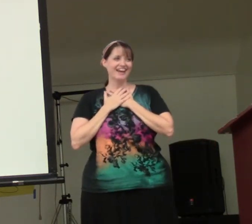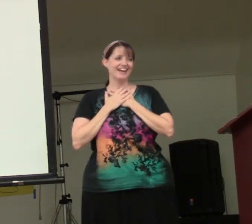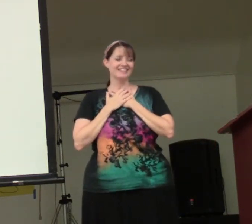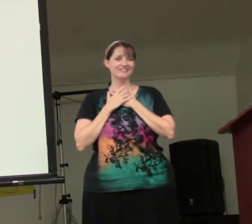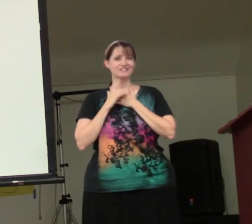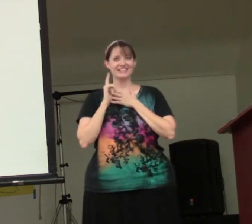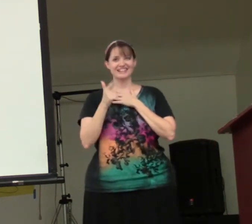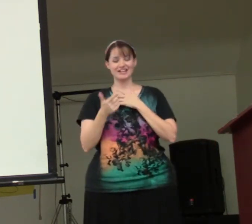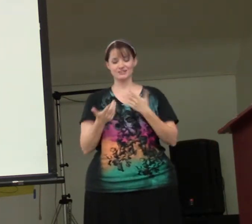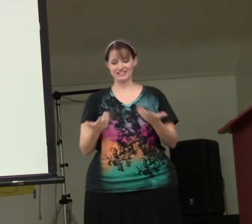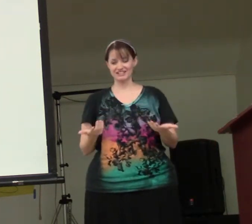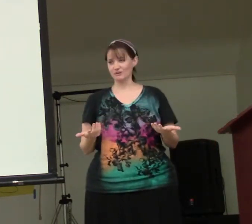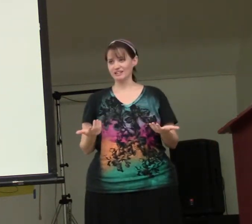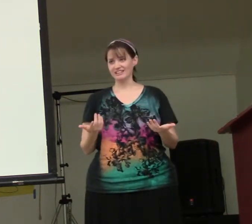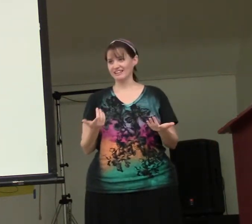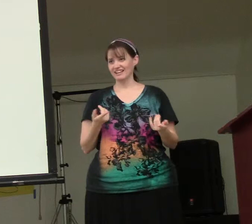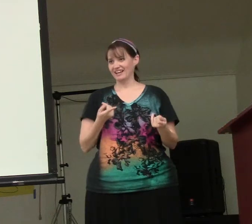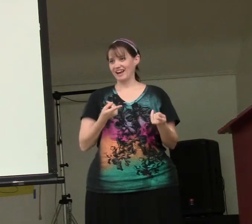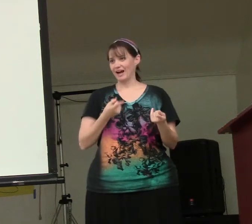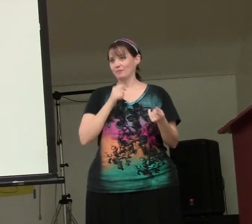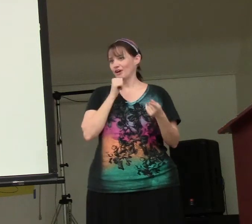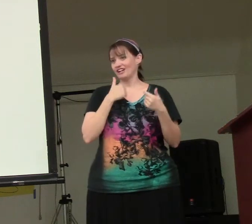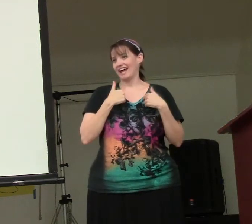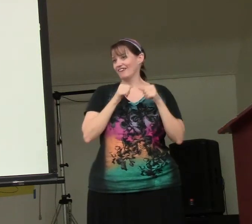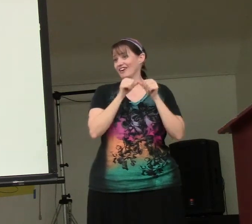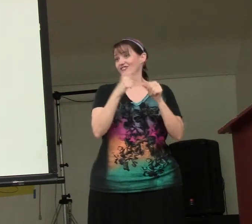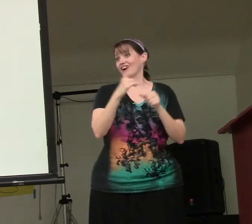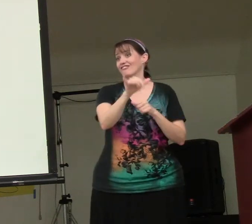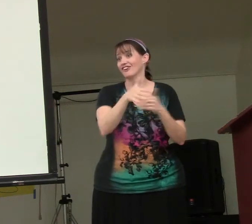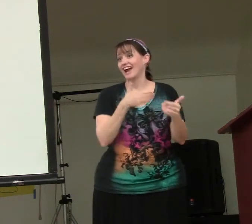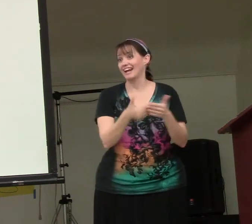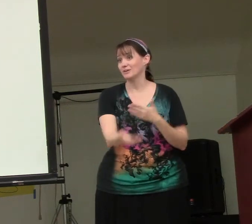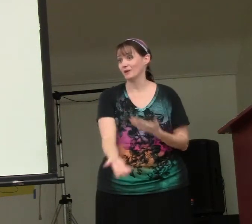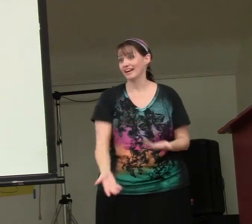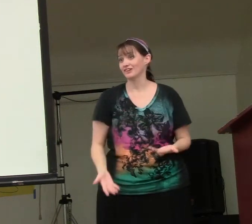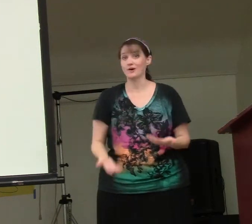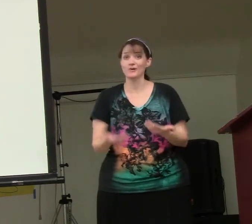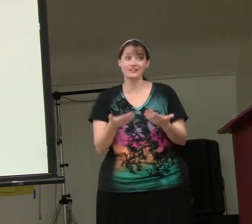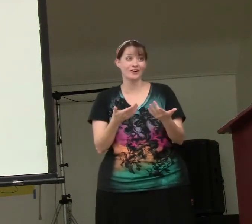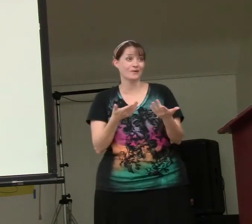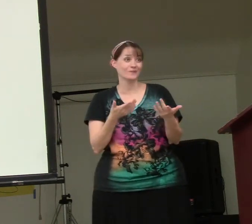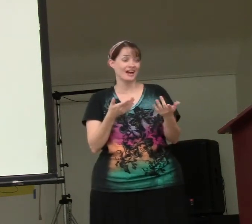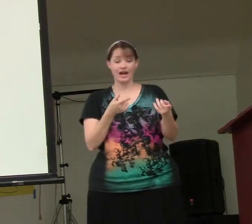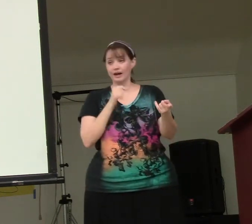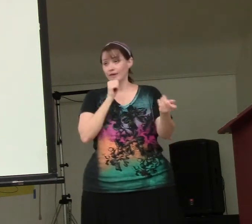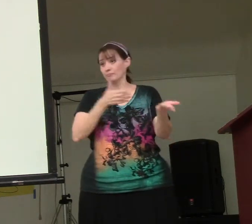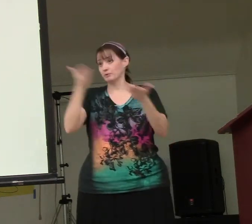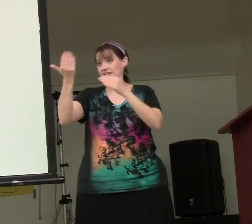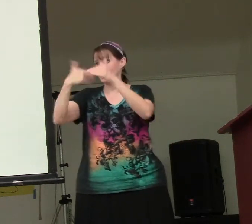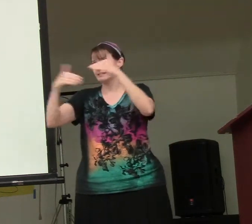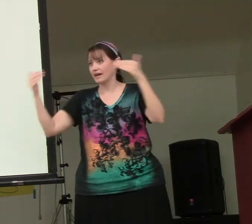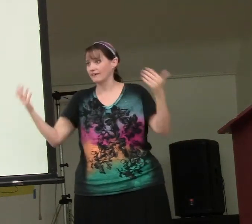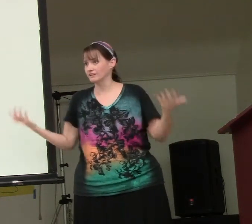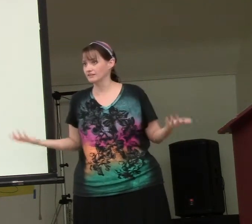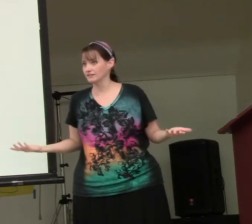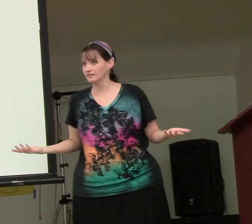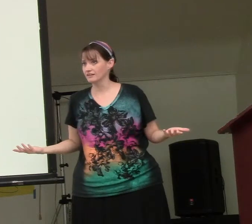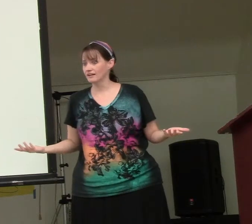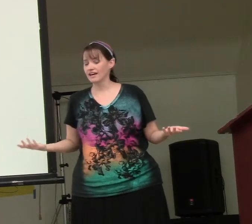And then it was like later, I was like, you know what? I'm not gonna have that forever anyway. You know what? I'm not bringing that to heaven. And